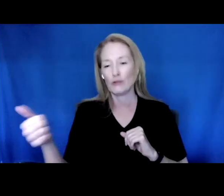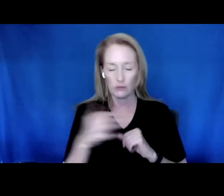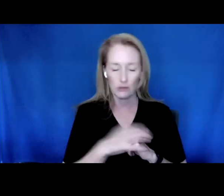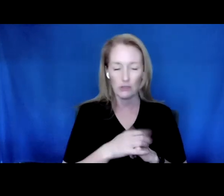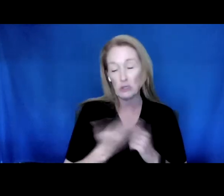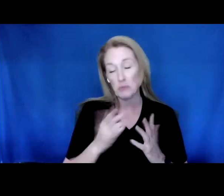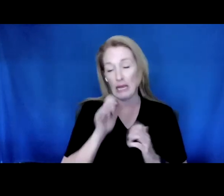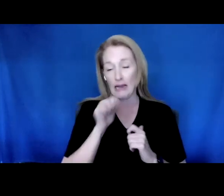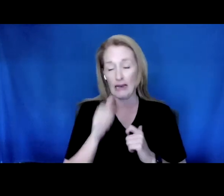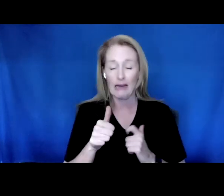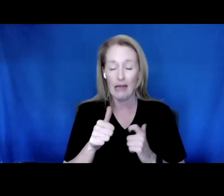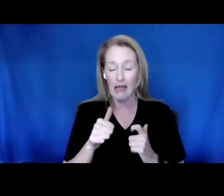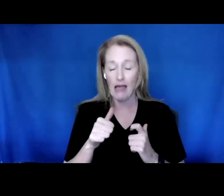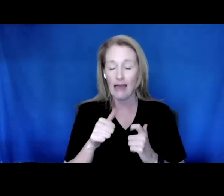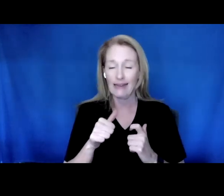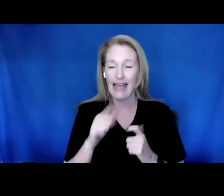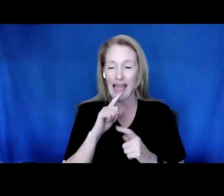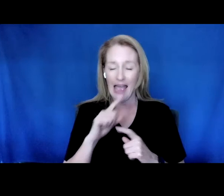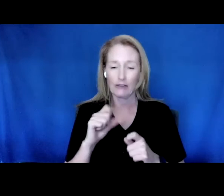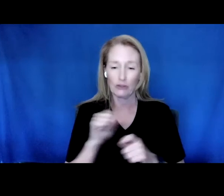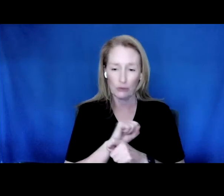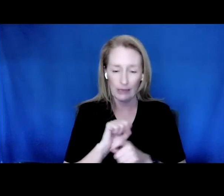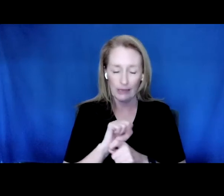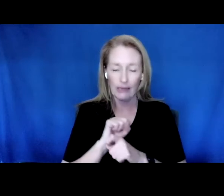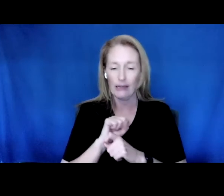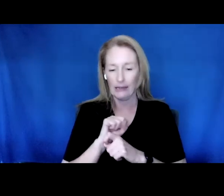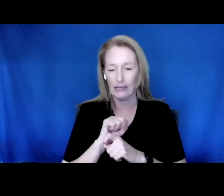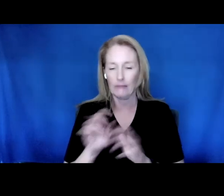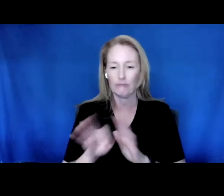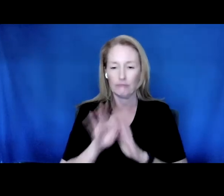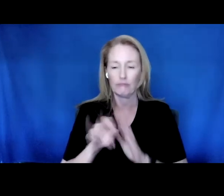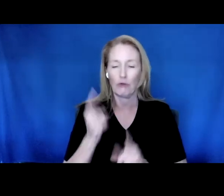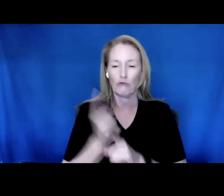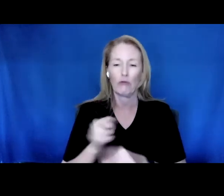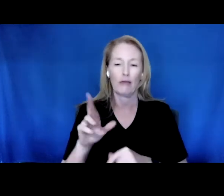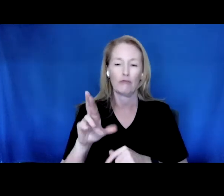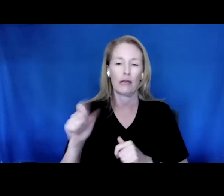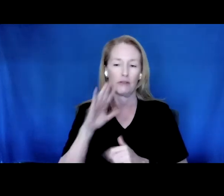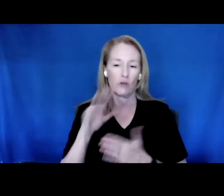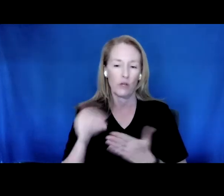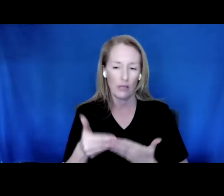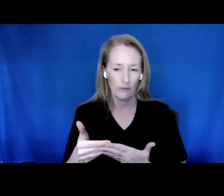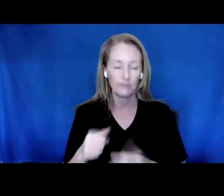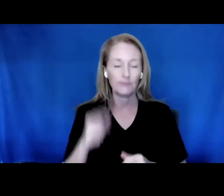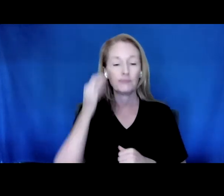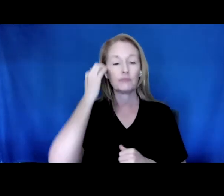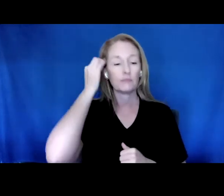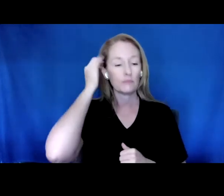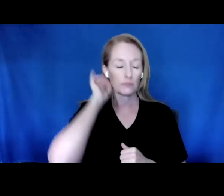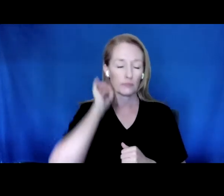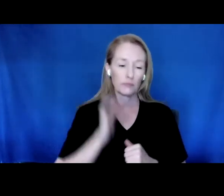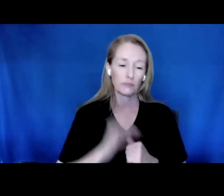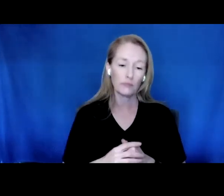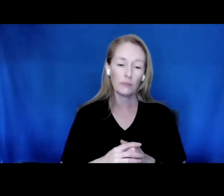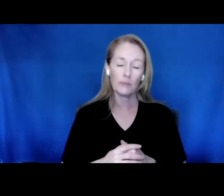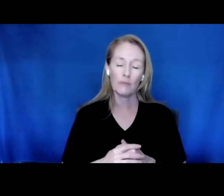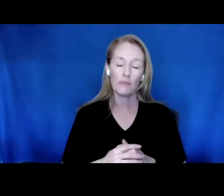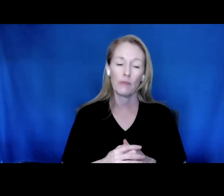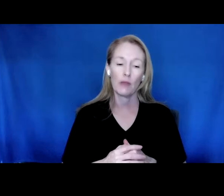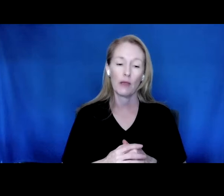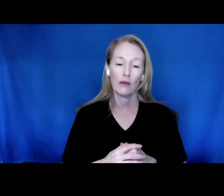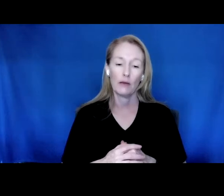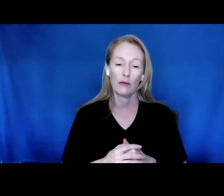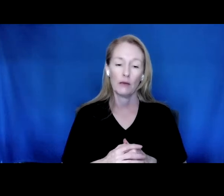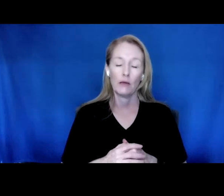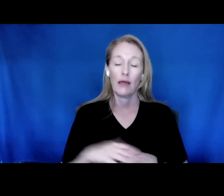infant. And typically, we would have conducted this analysis at the county or city level, as that's what it was